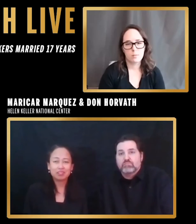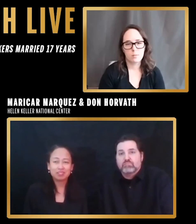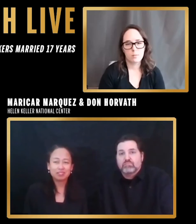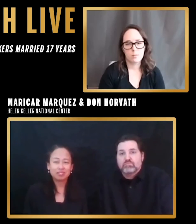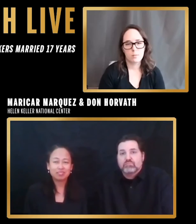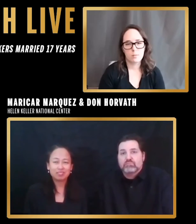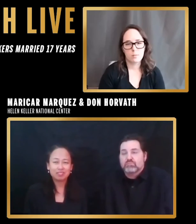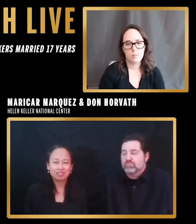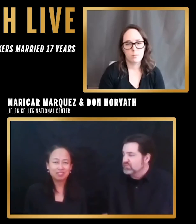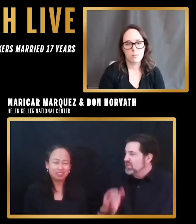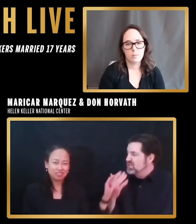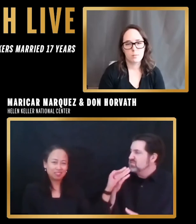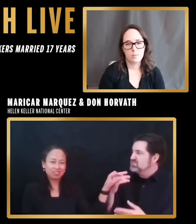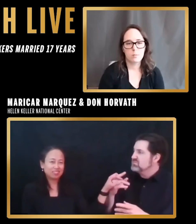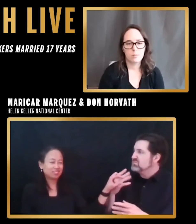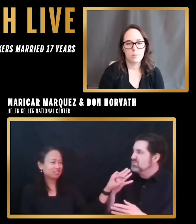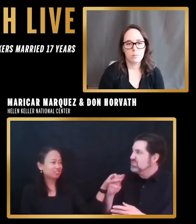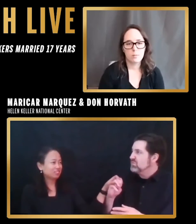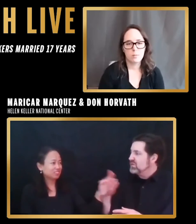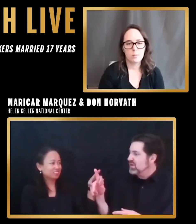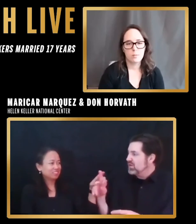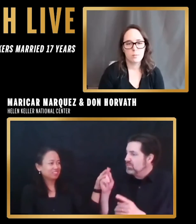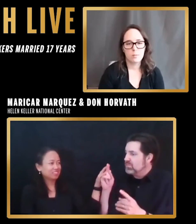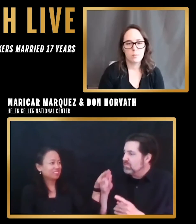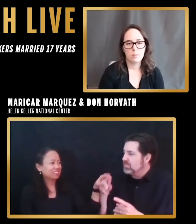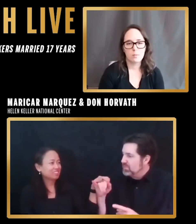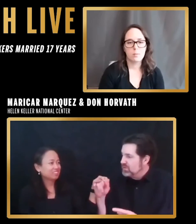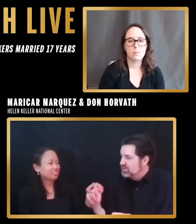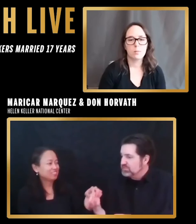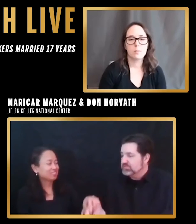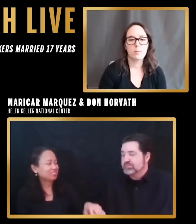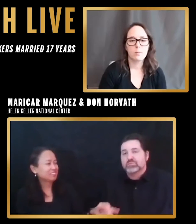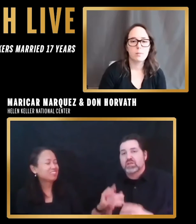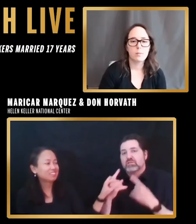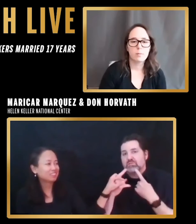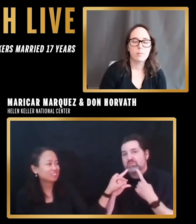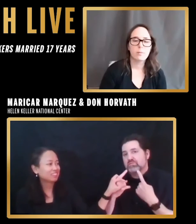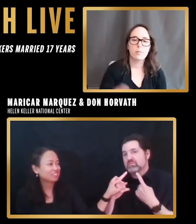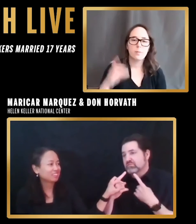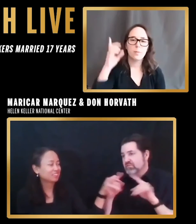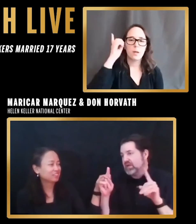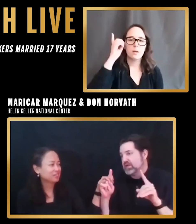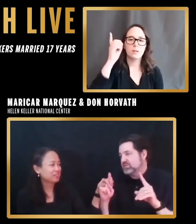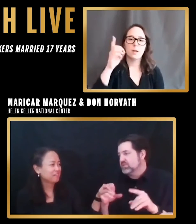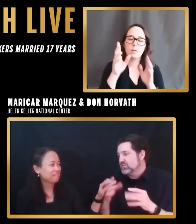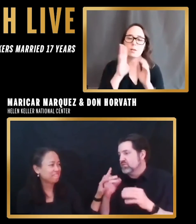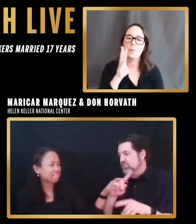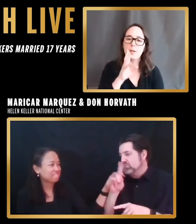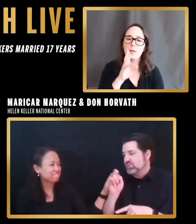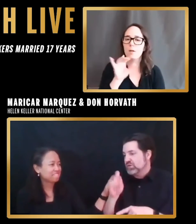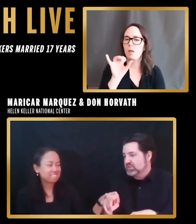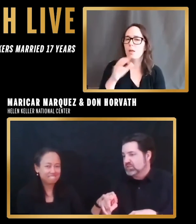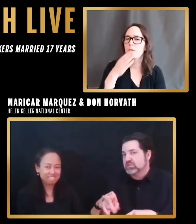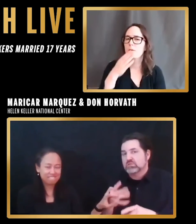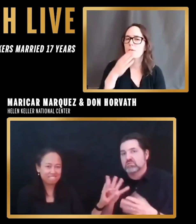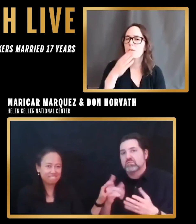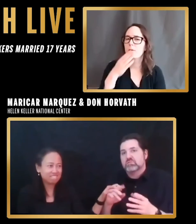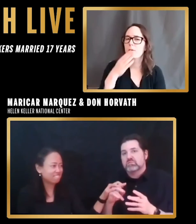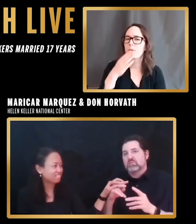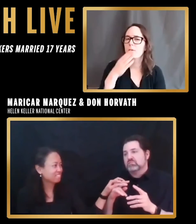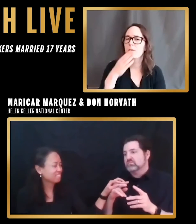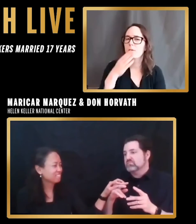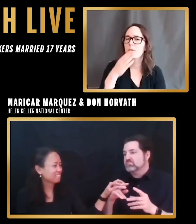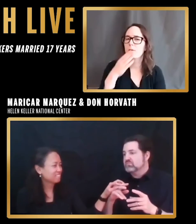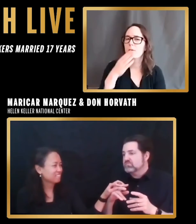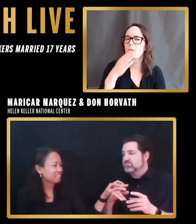That's well put. And for our final question here today, and it's kind of related to that, from just speaking